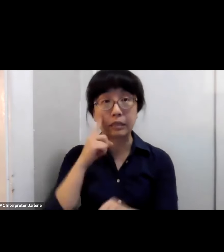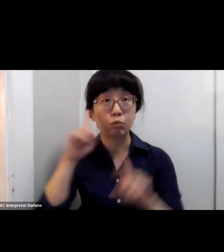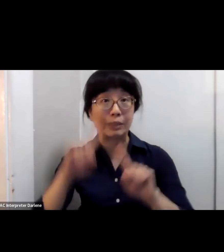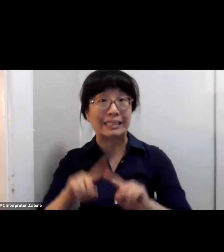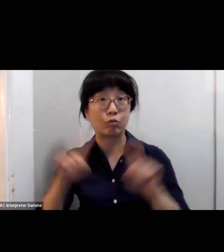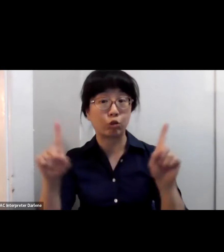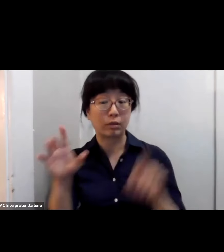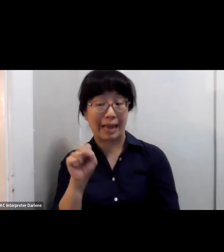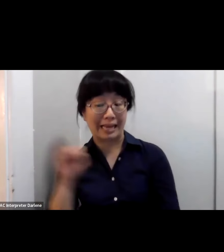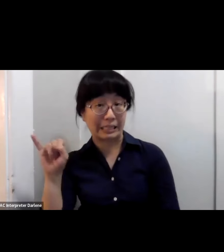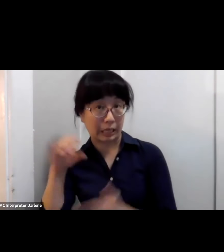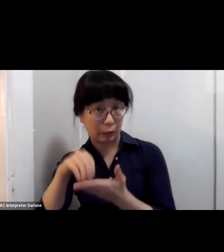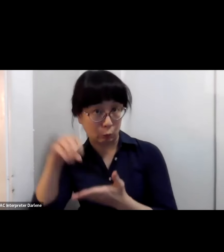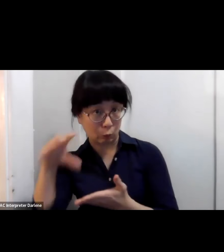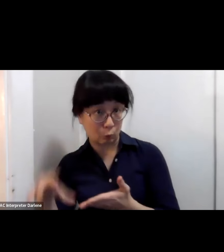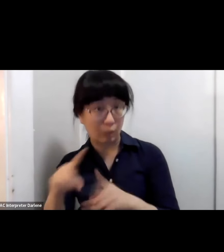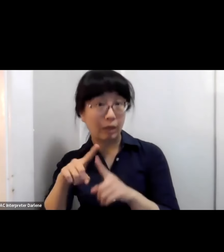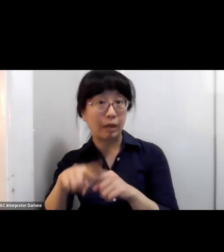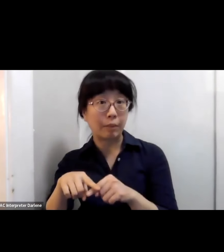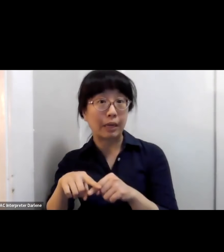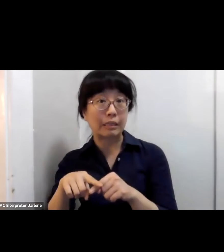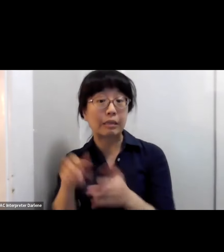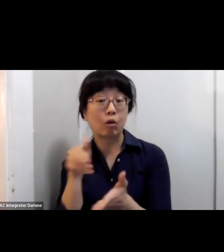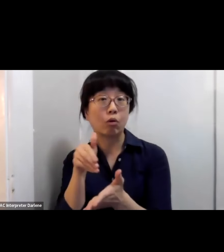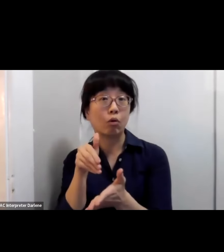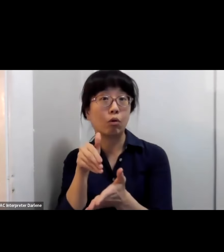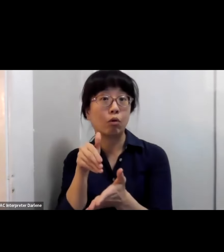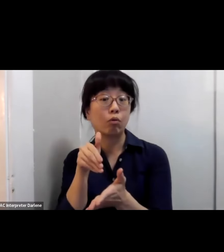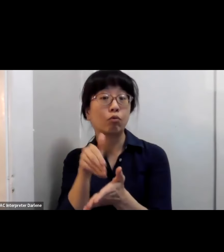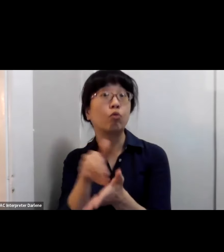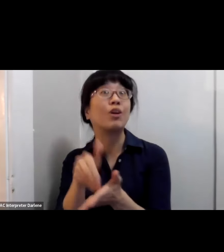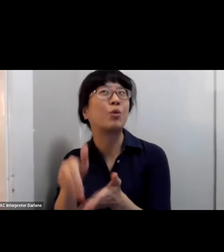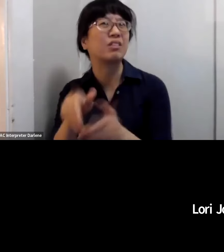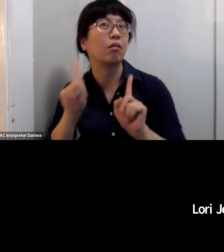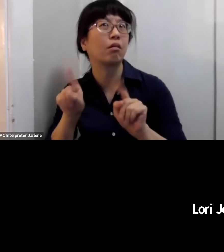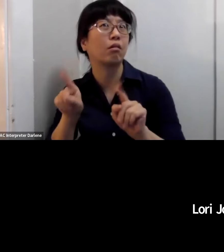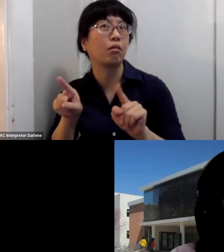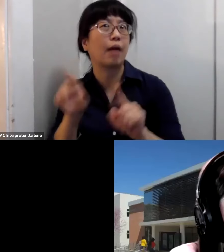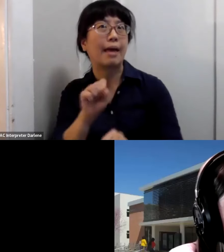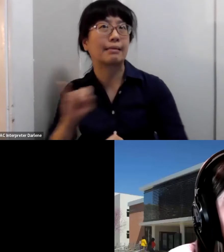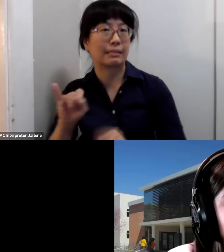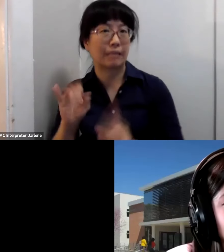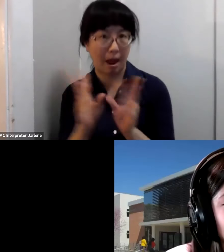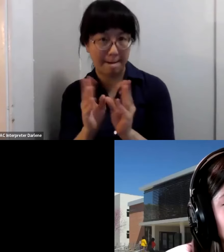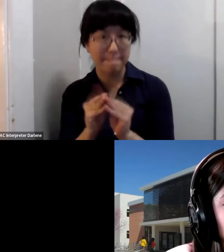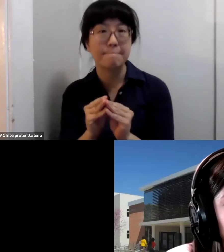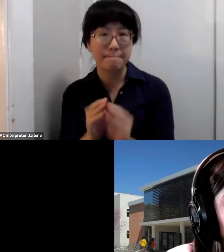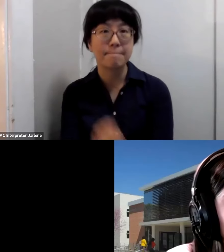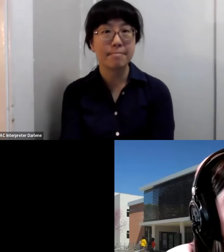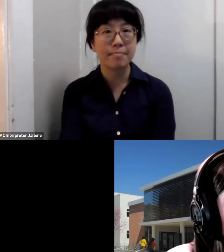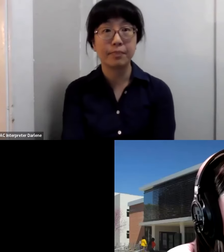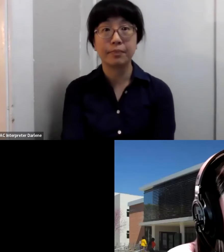within SI students based on frequency of SI use? So that would be for the SI